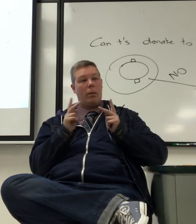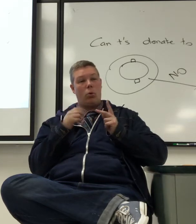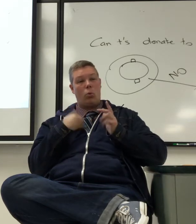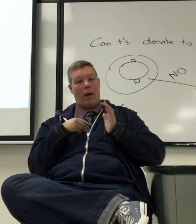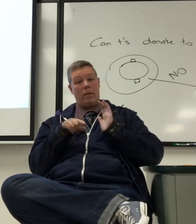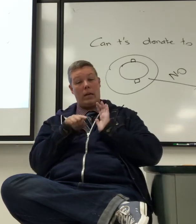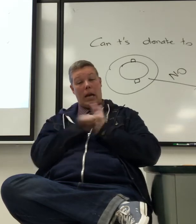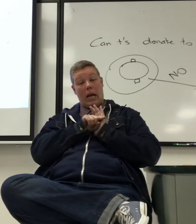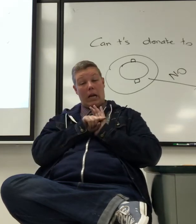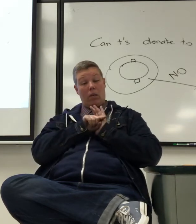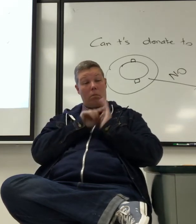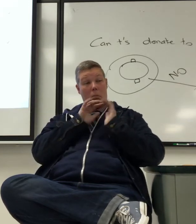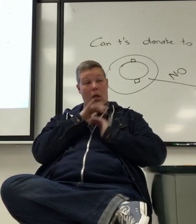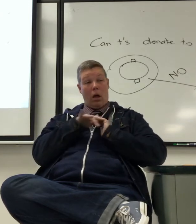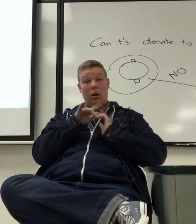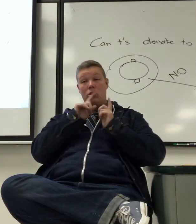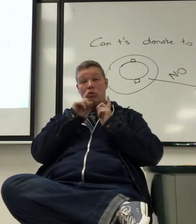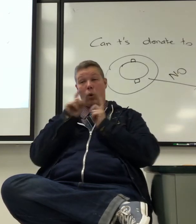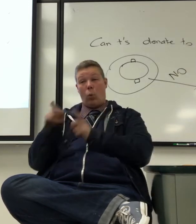donate to positives?